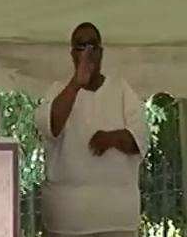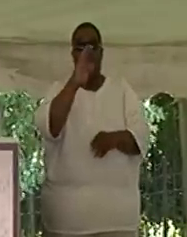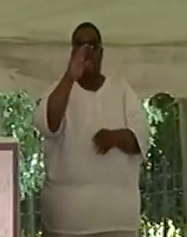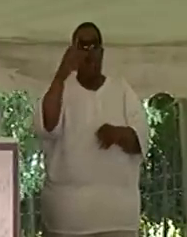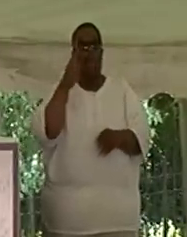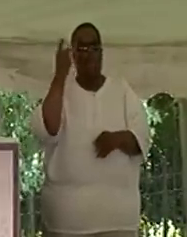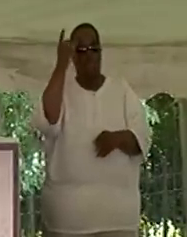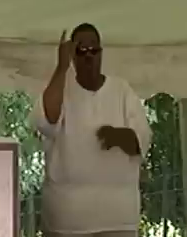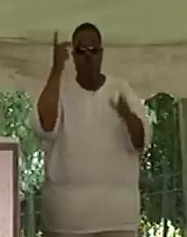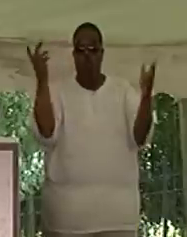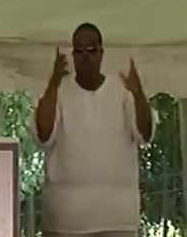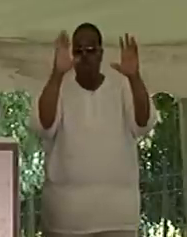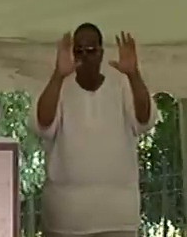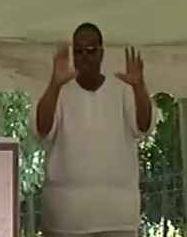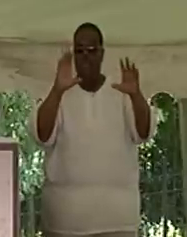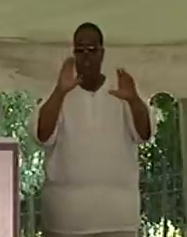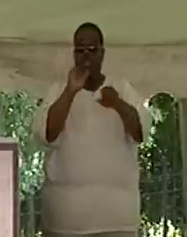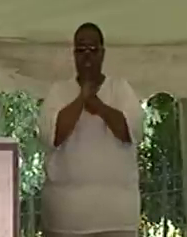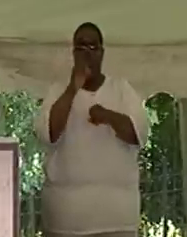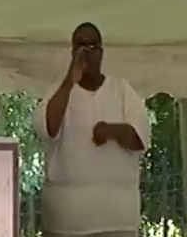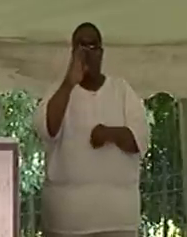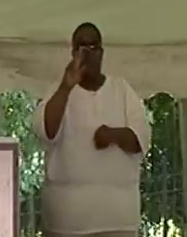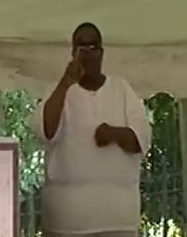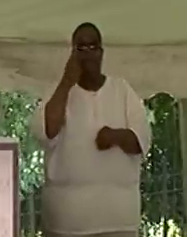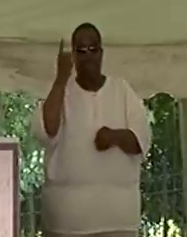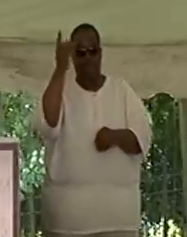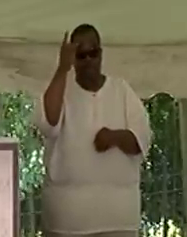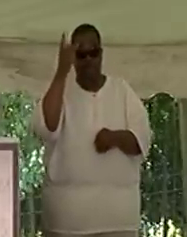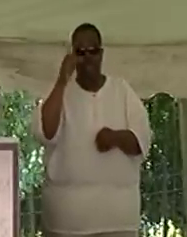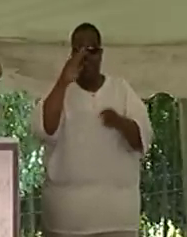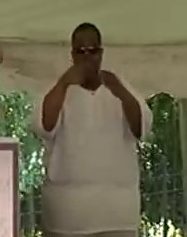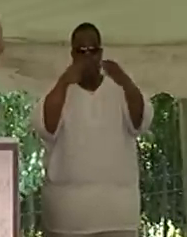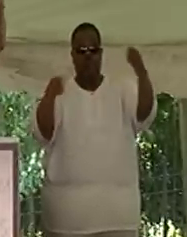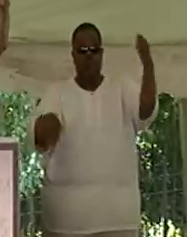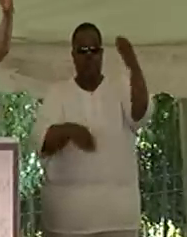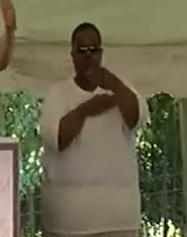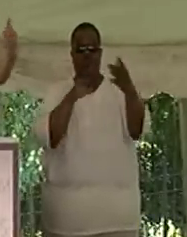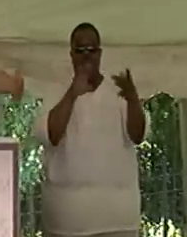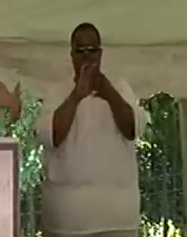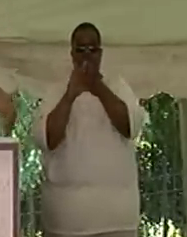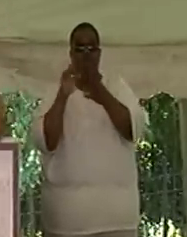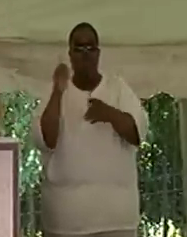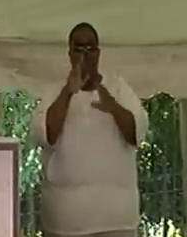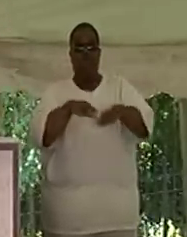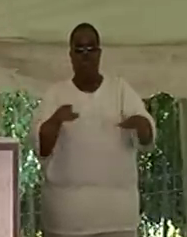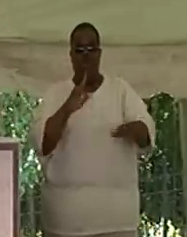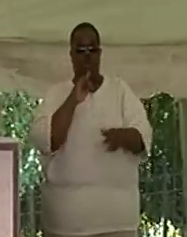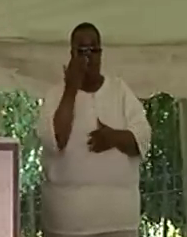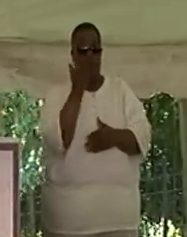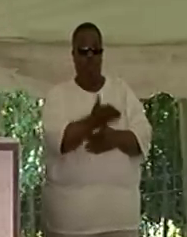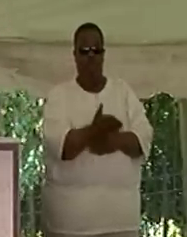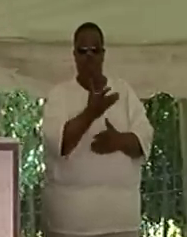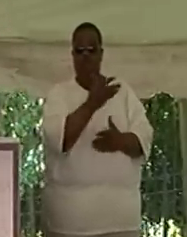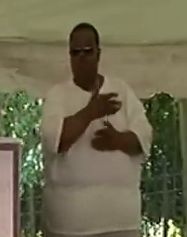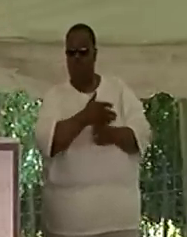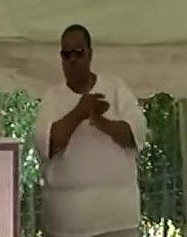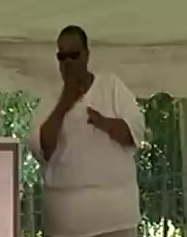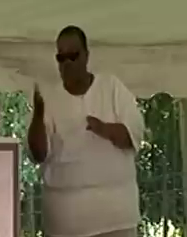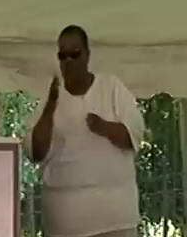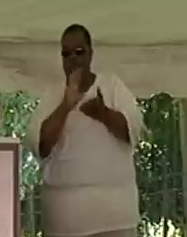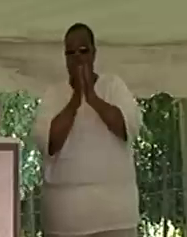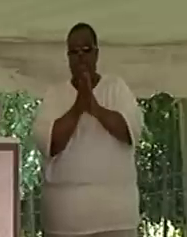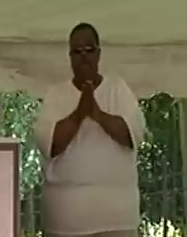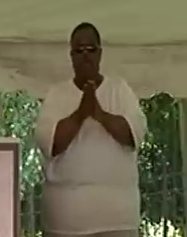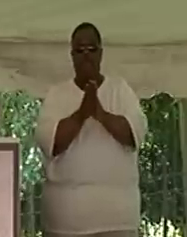parents and what a great job foster parents do. And they are the bridge. They are the bridge from where children are to where we want children to